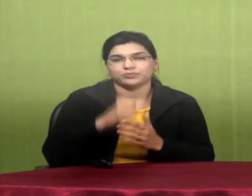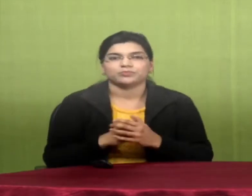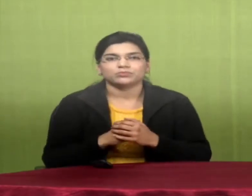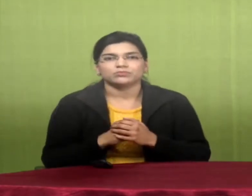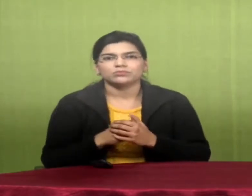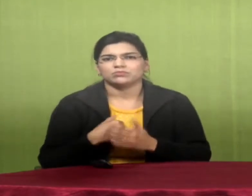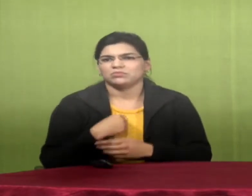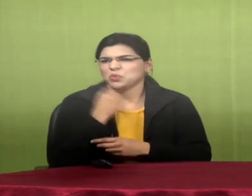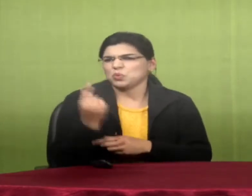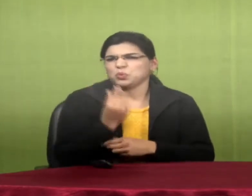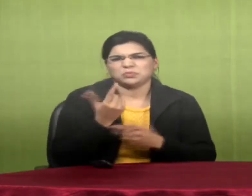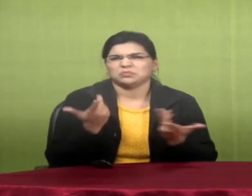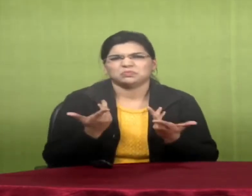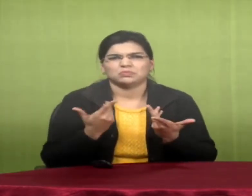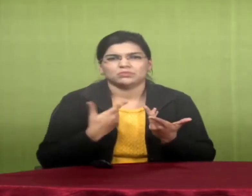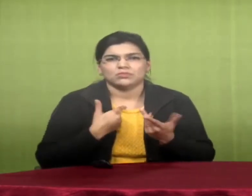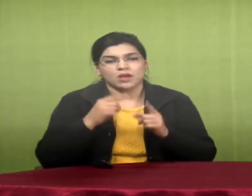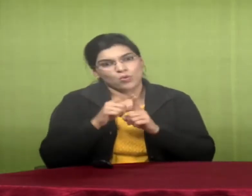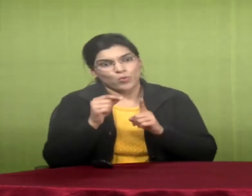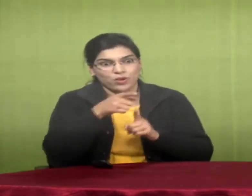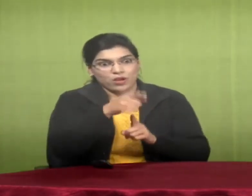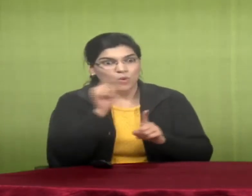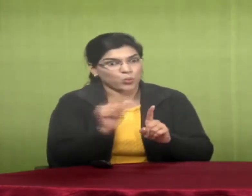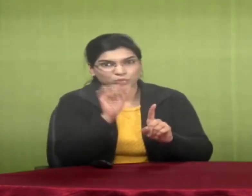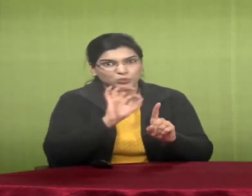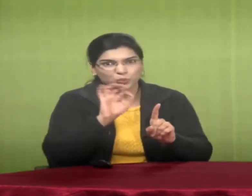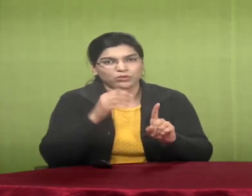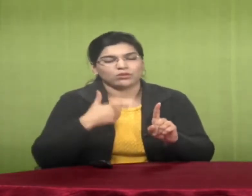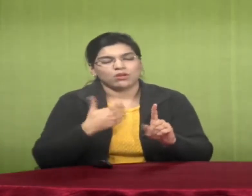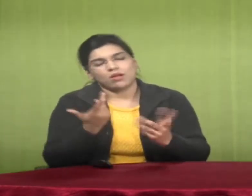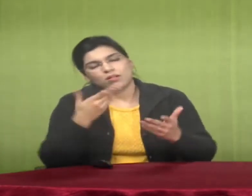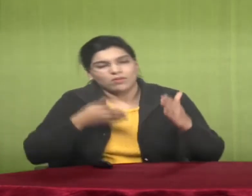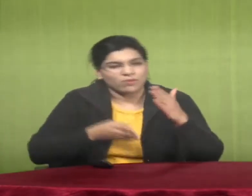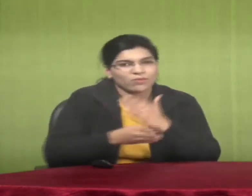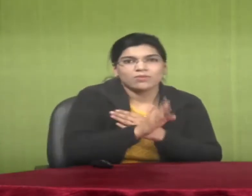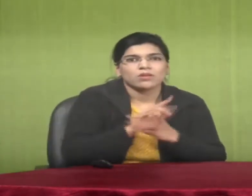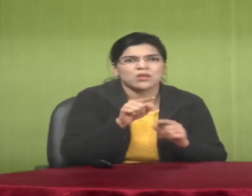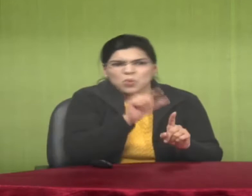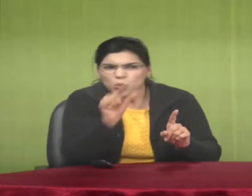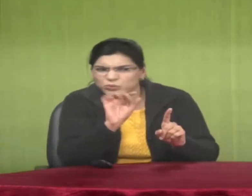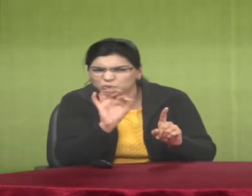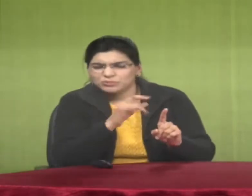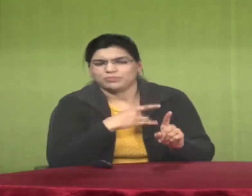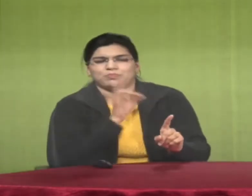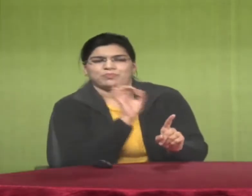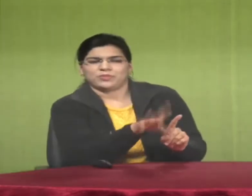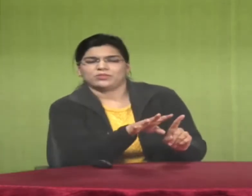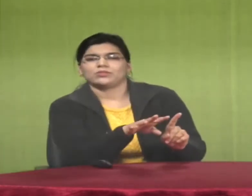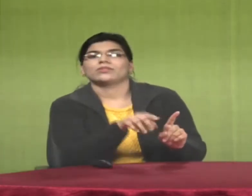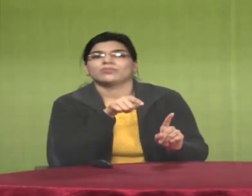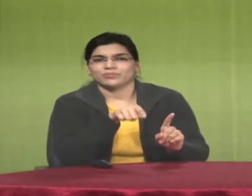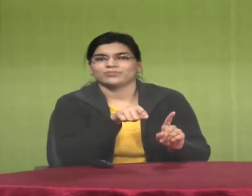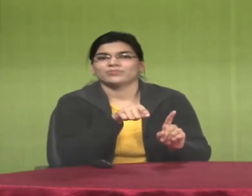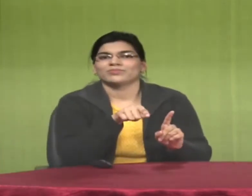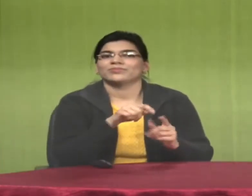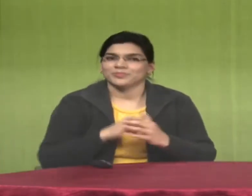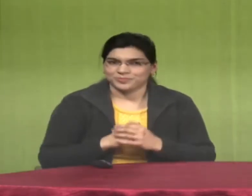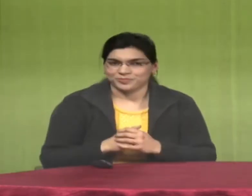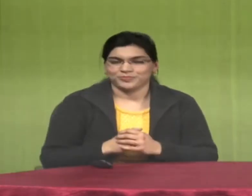Sixth word is grassy, which means here in this context is unused.